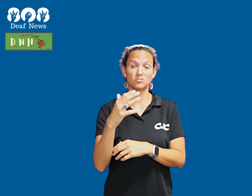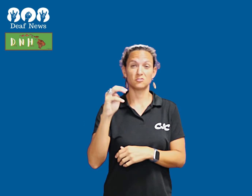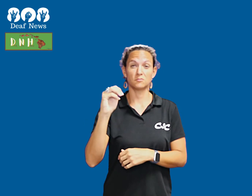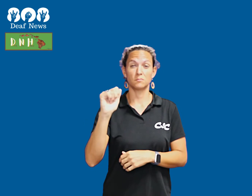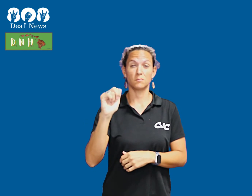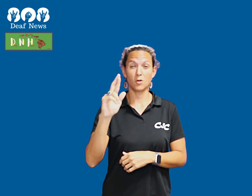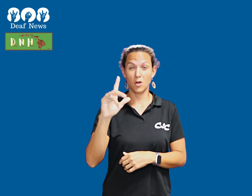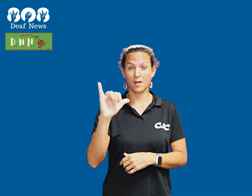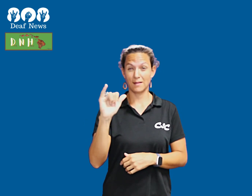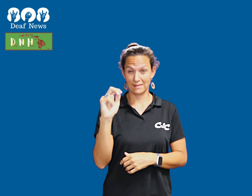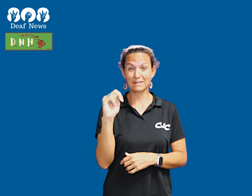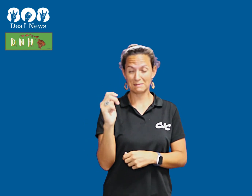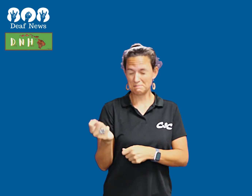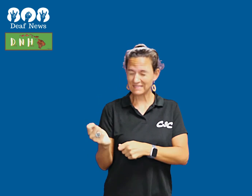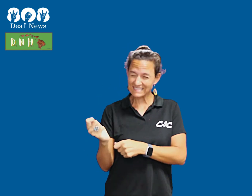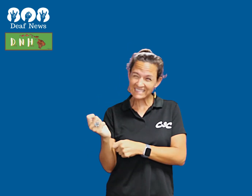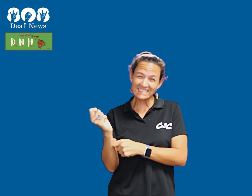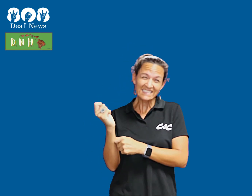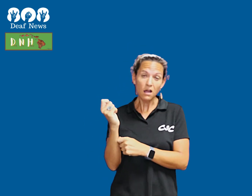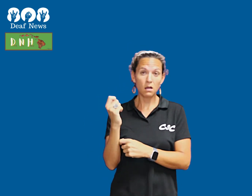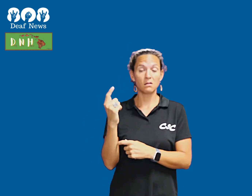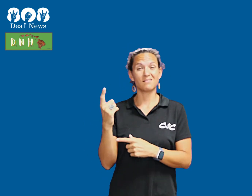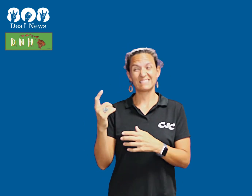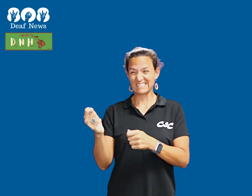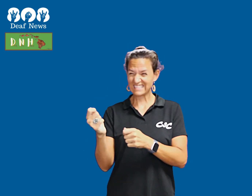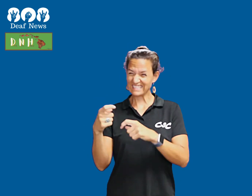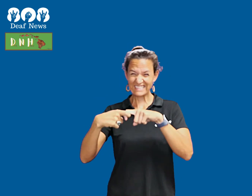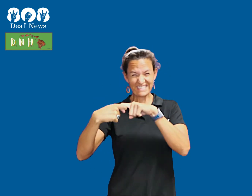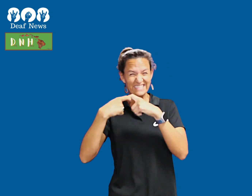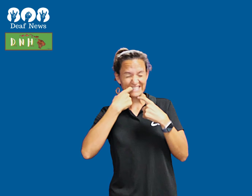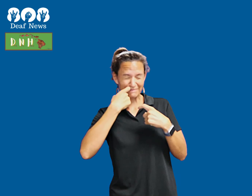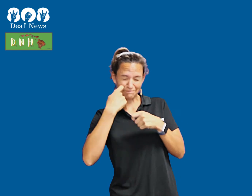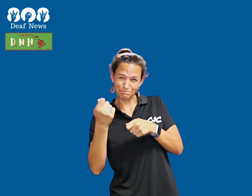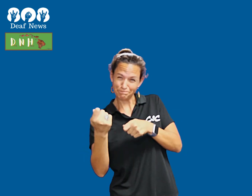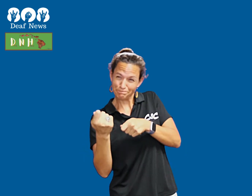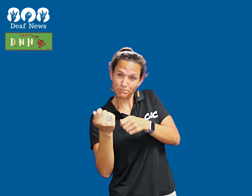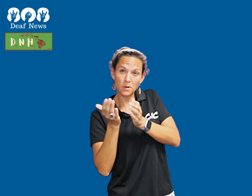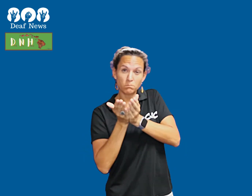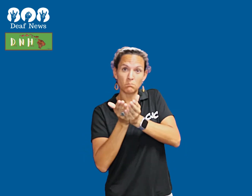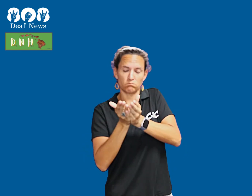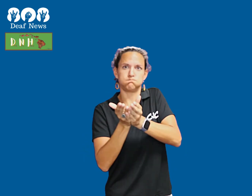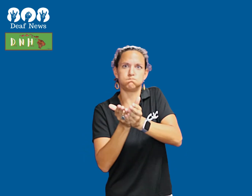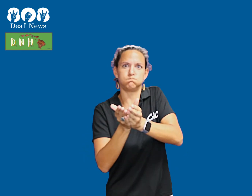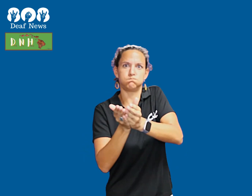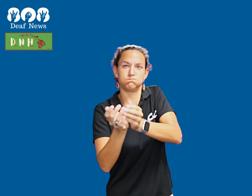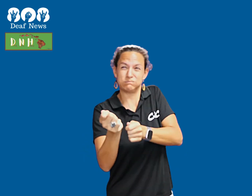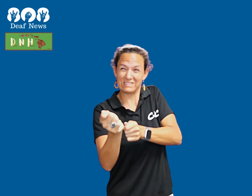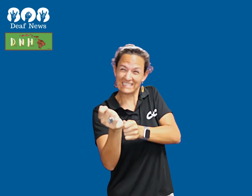and tried to reel in the massive marlin. Holding on to the marlin, the fish took